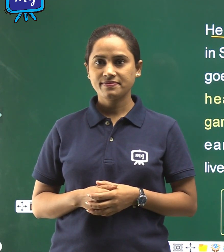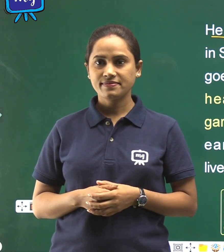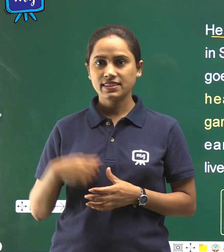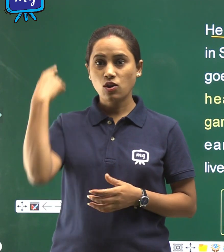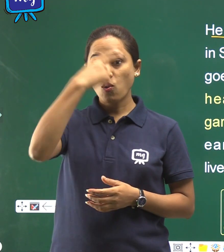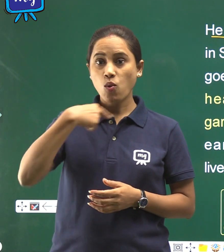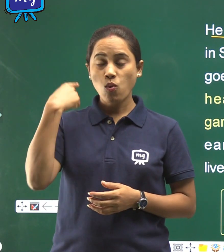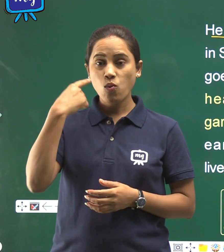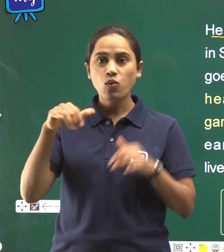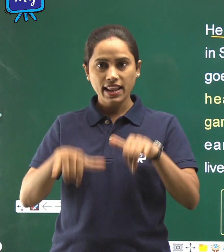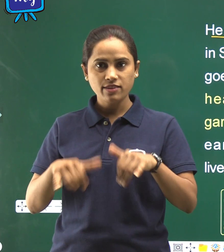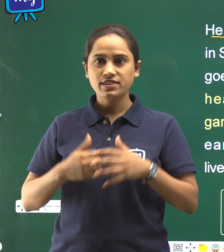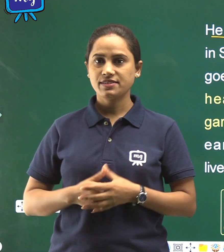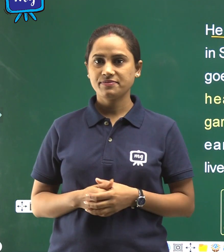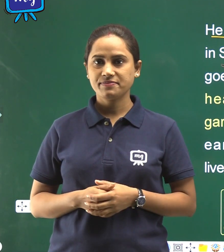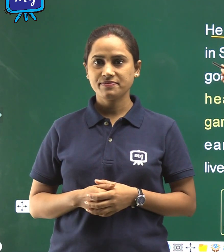who lives